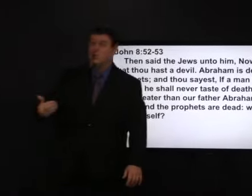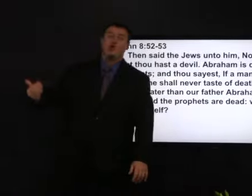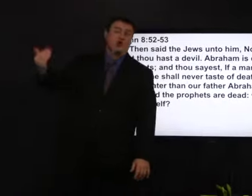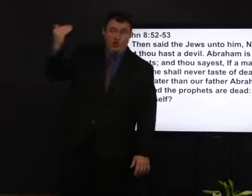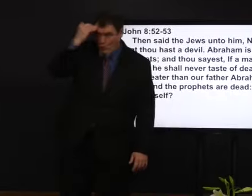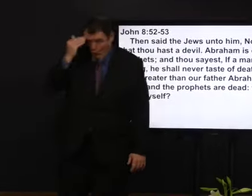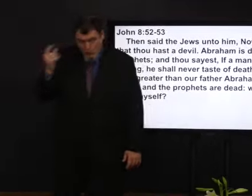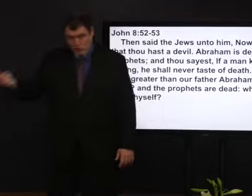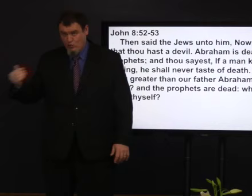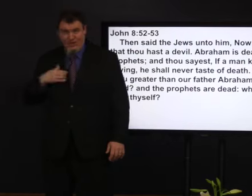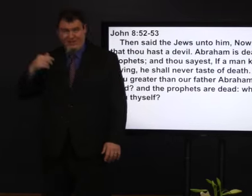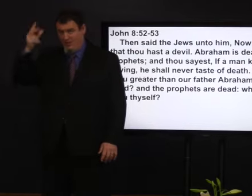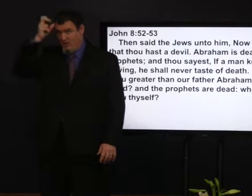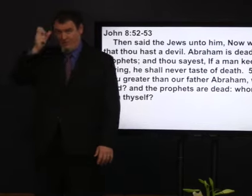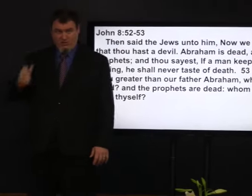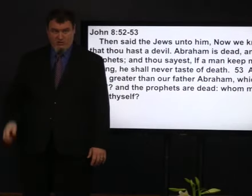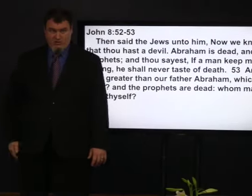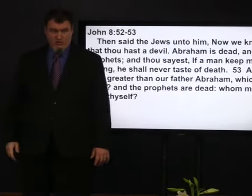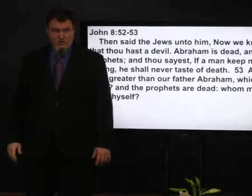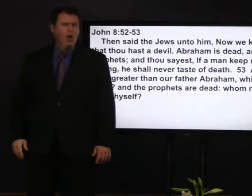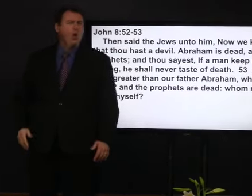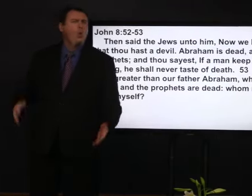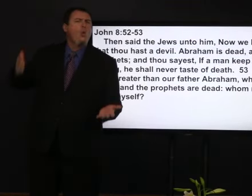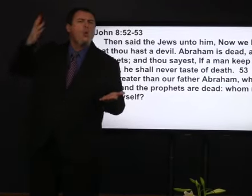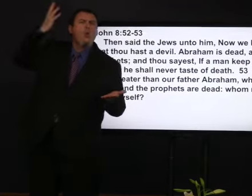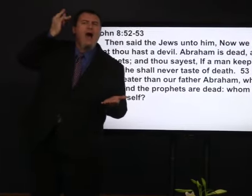They said, now we know you have a devil.